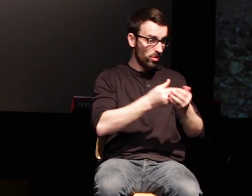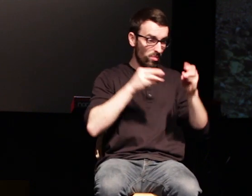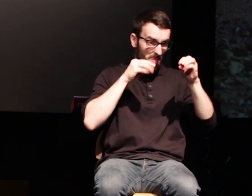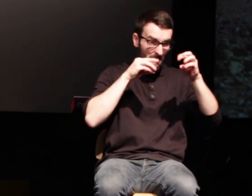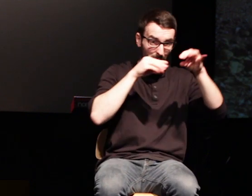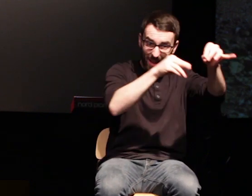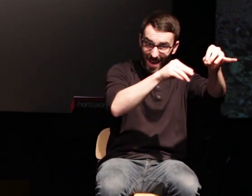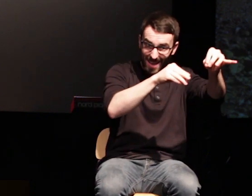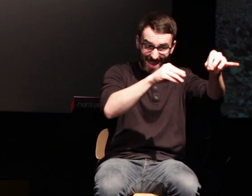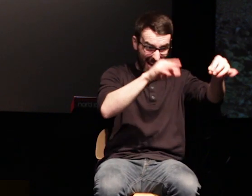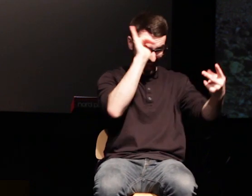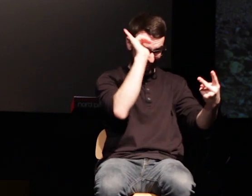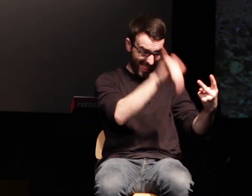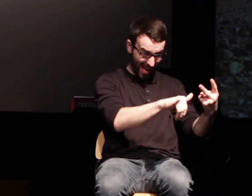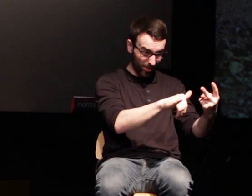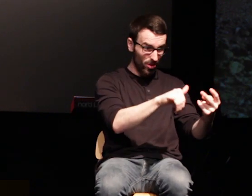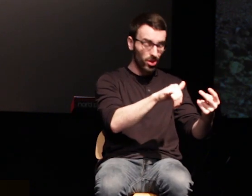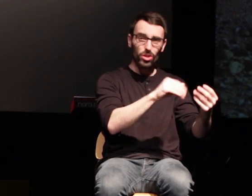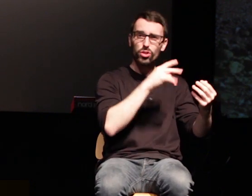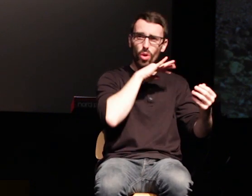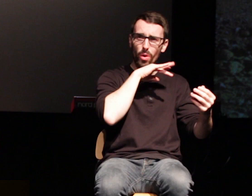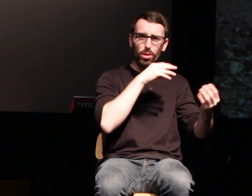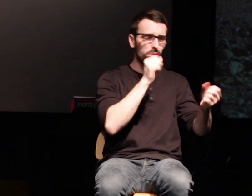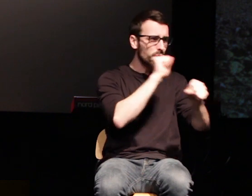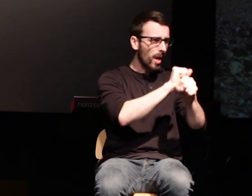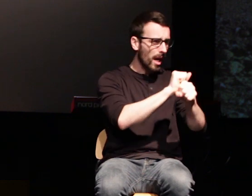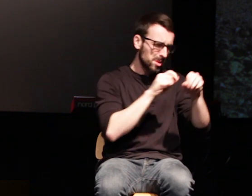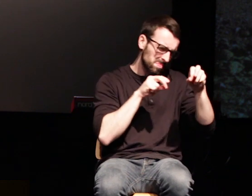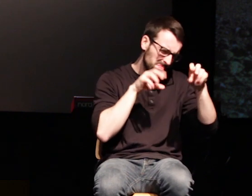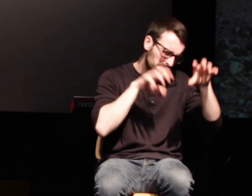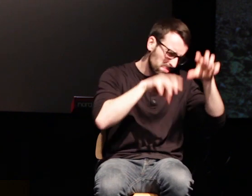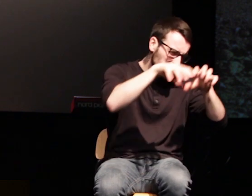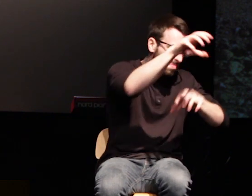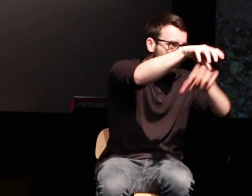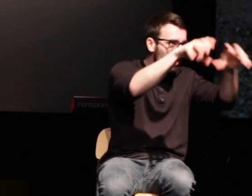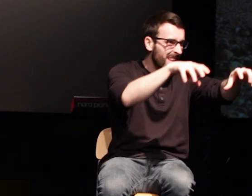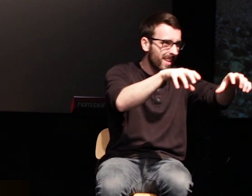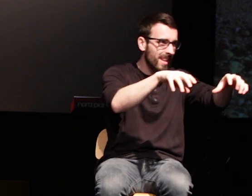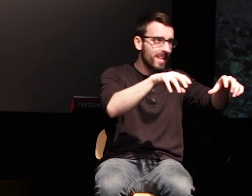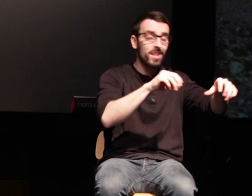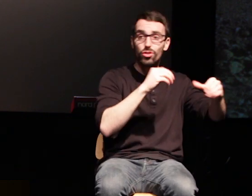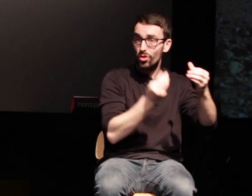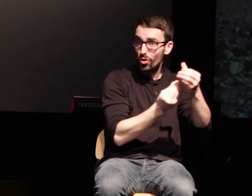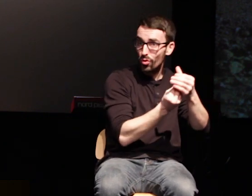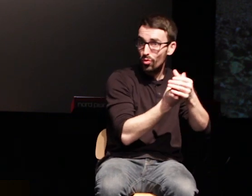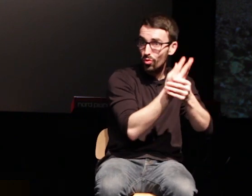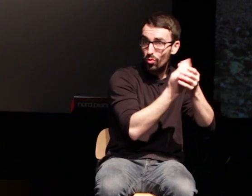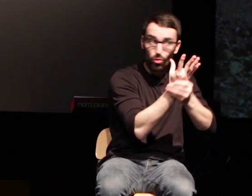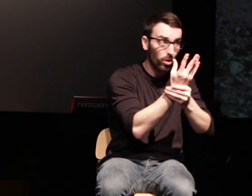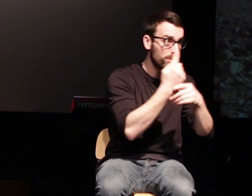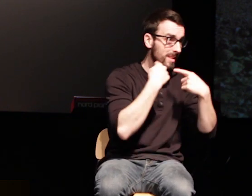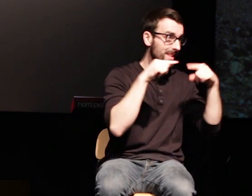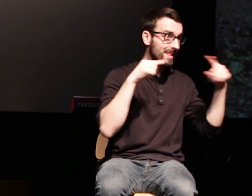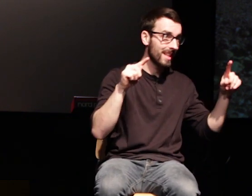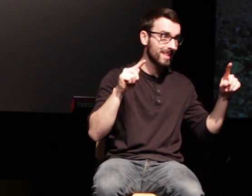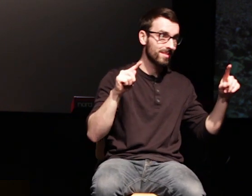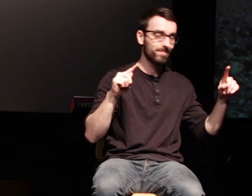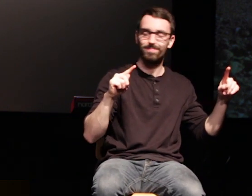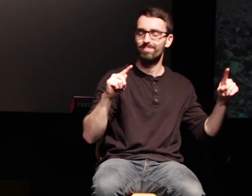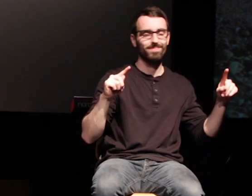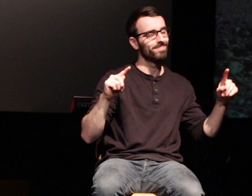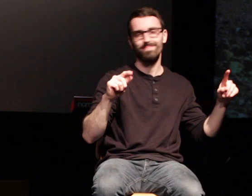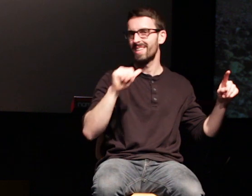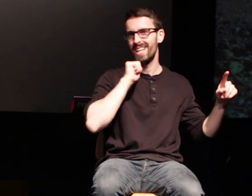For those of you that plant a garden or have a gravel driveway or something, do things grow well in the gravel? No.